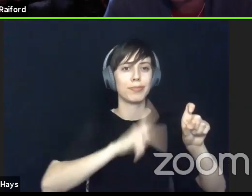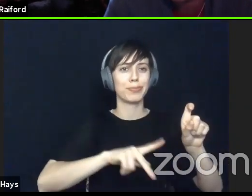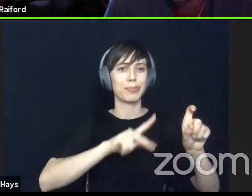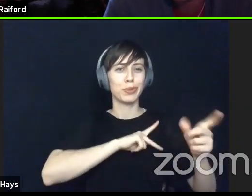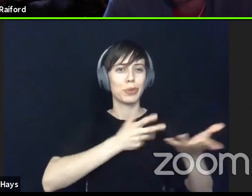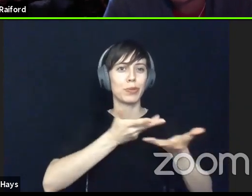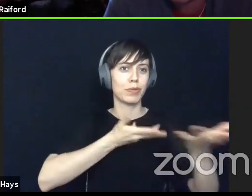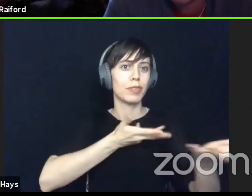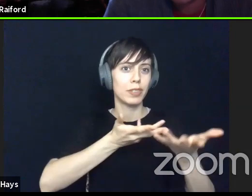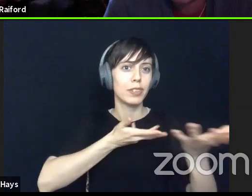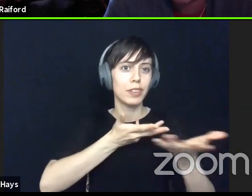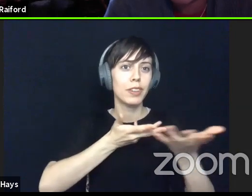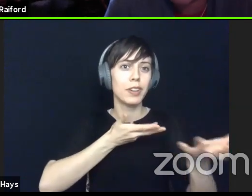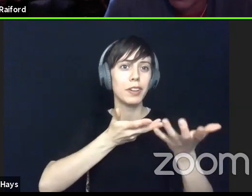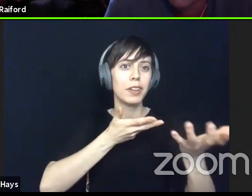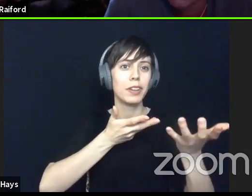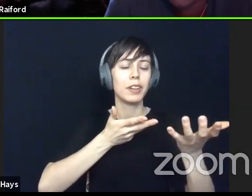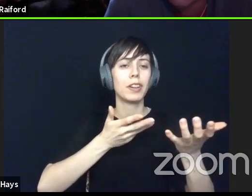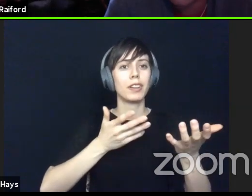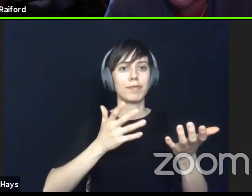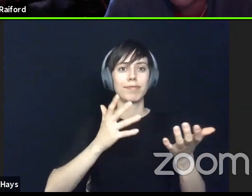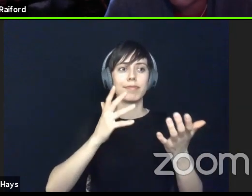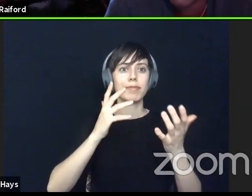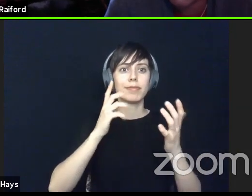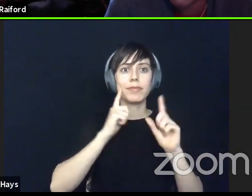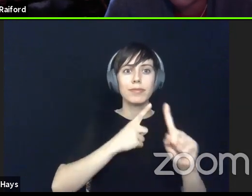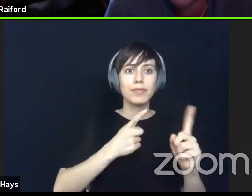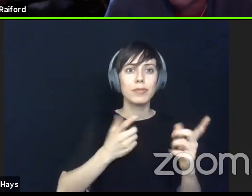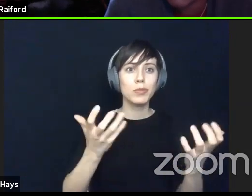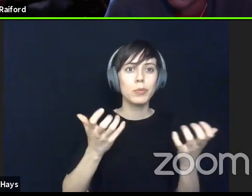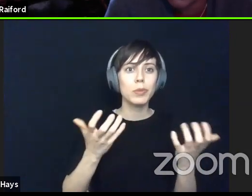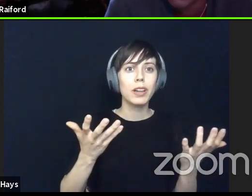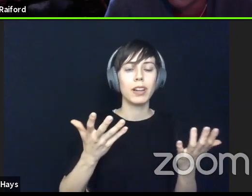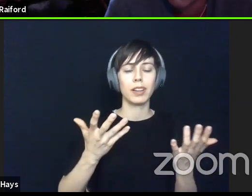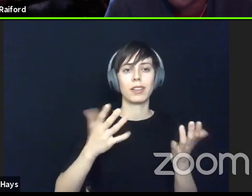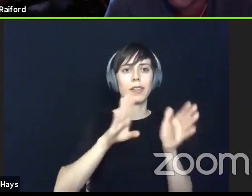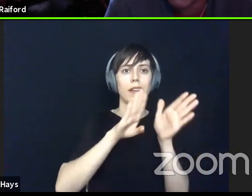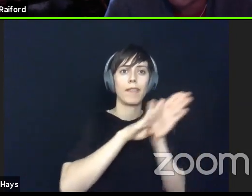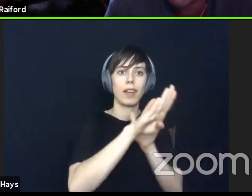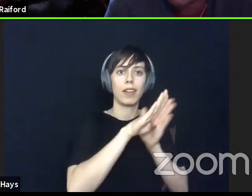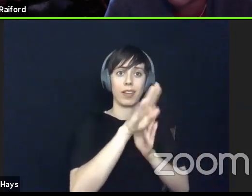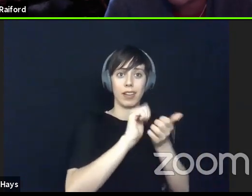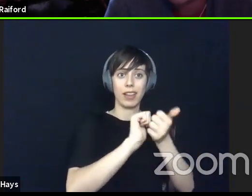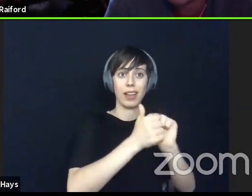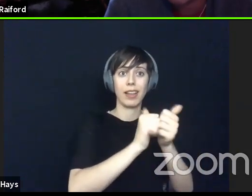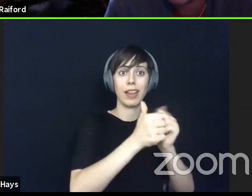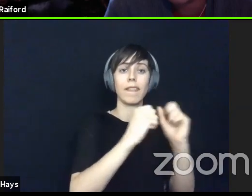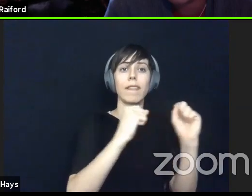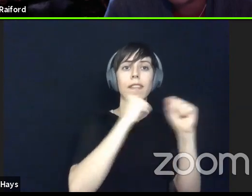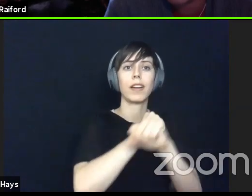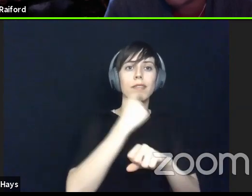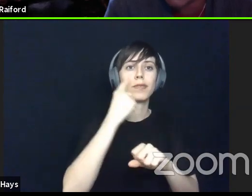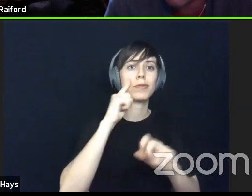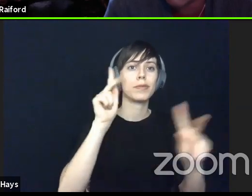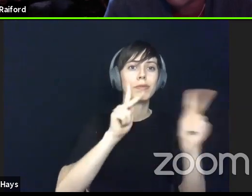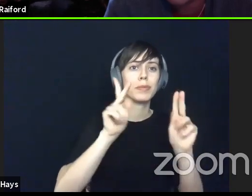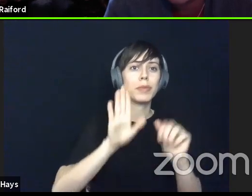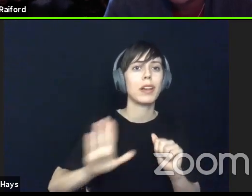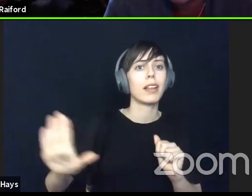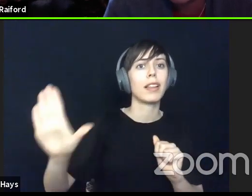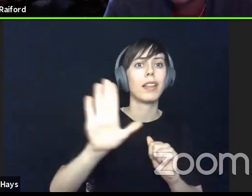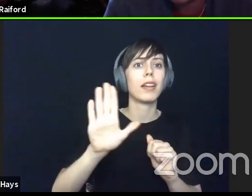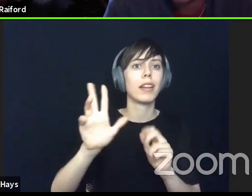early, was to build a platform that was focused on the issues that people had, but also would focus towards solution,